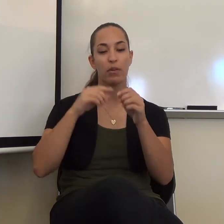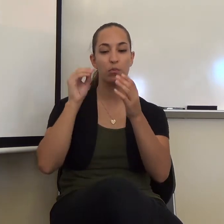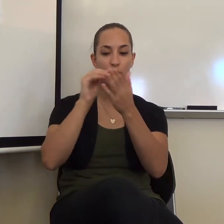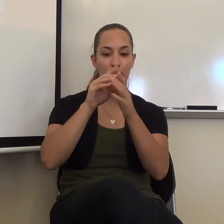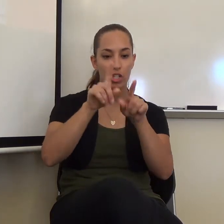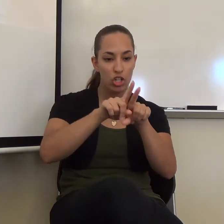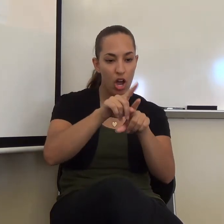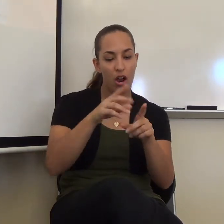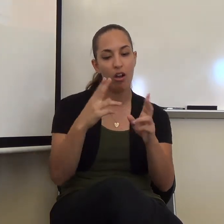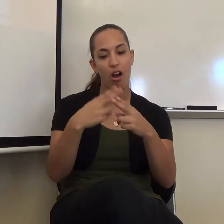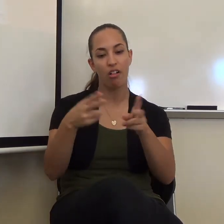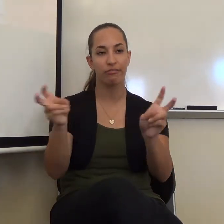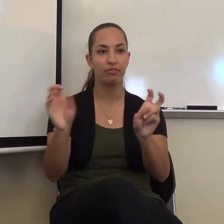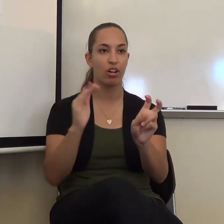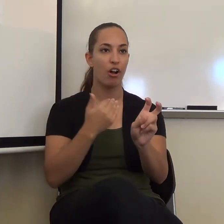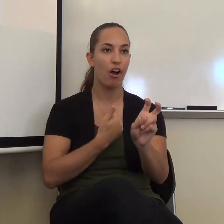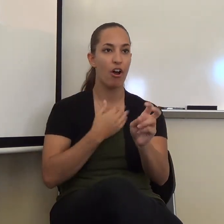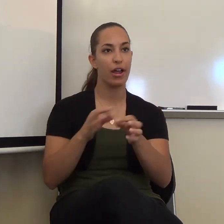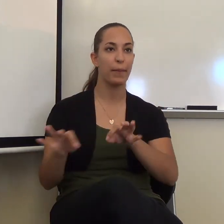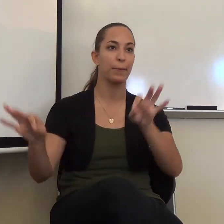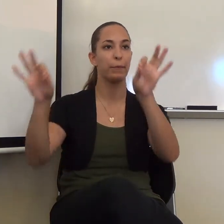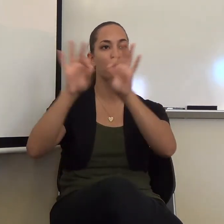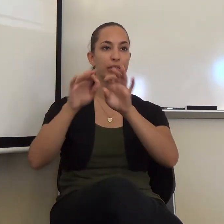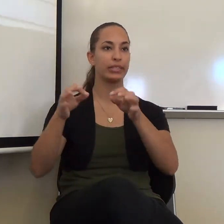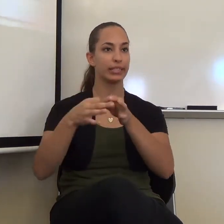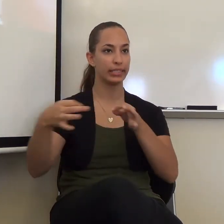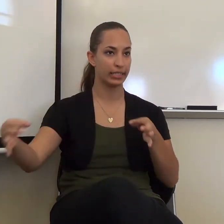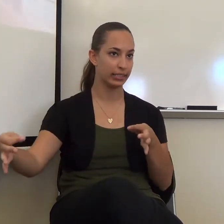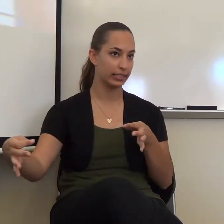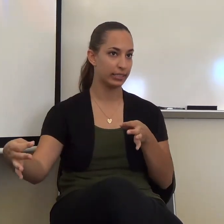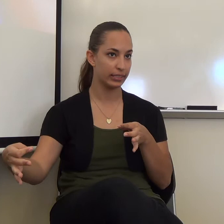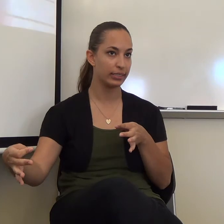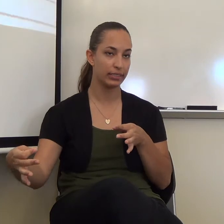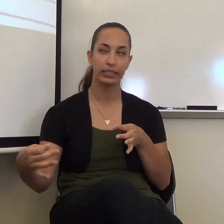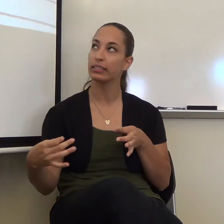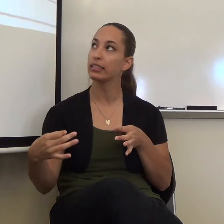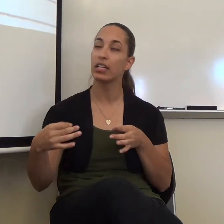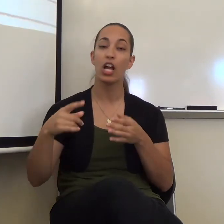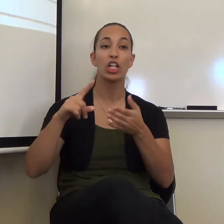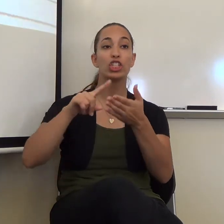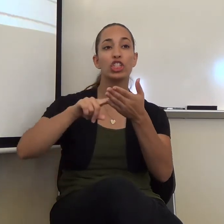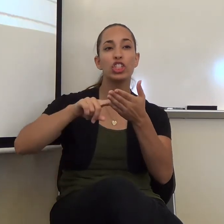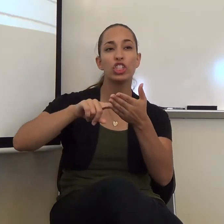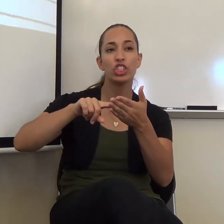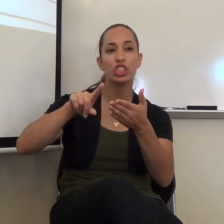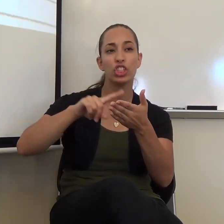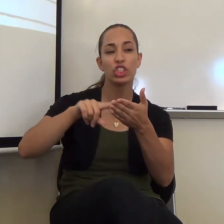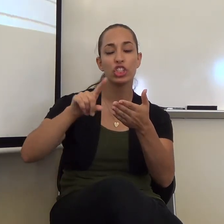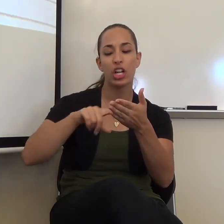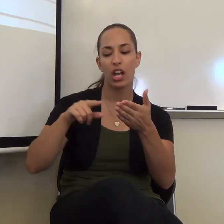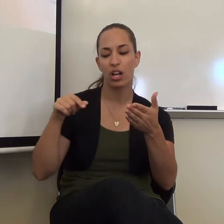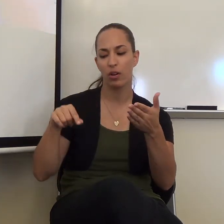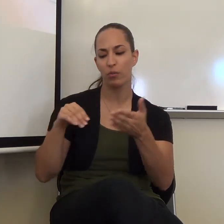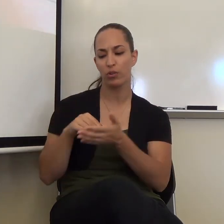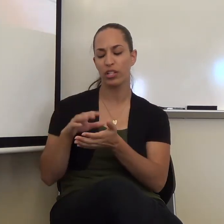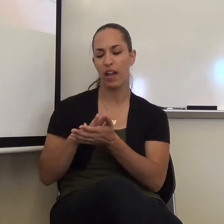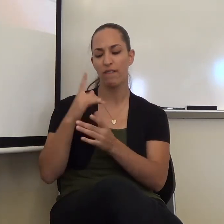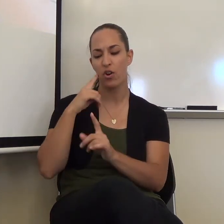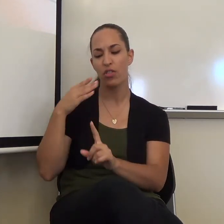calling it our important sentence. Check what you write down for the main idea against